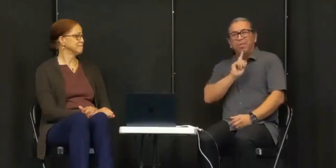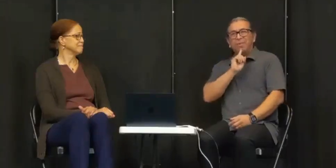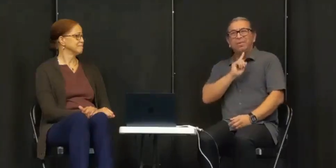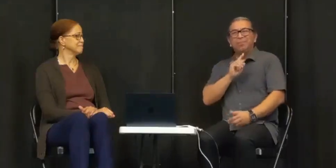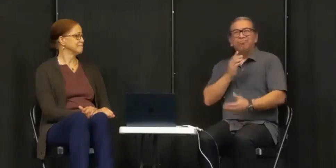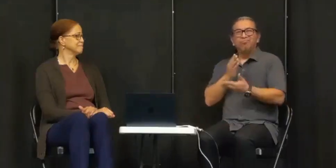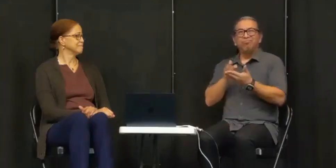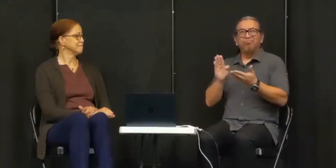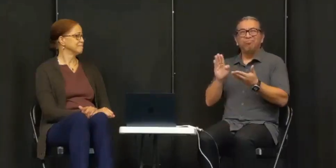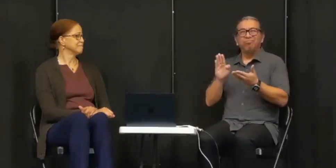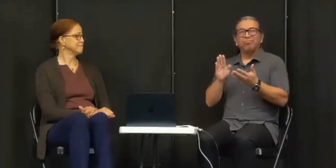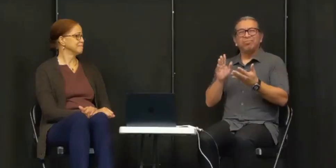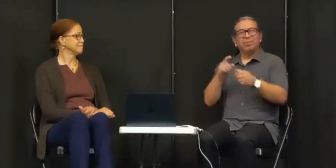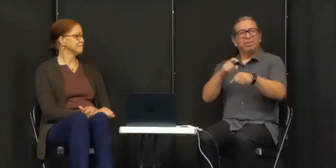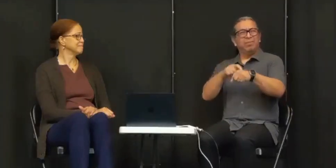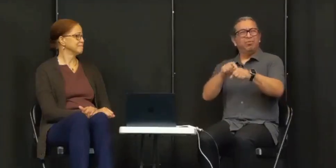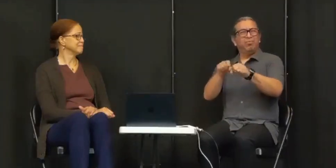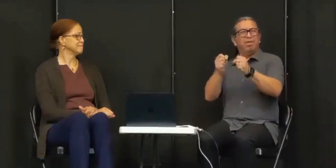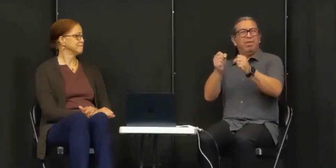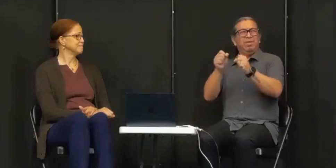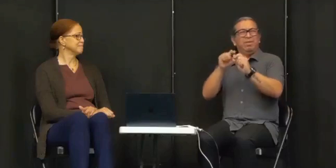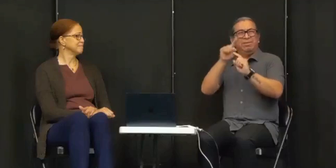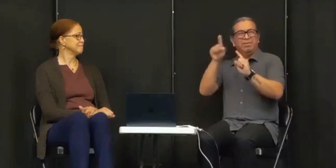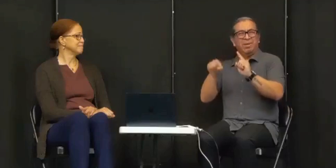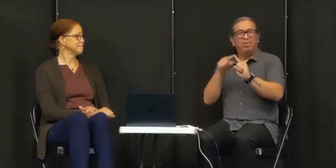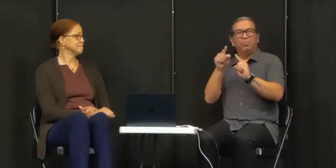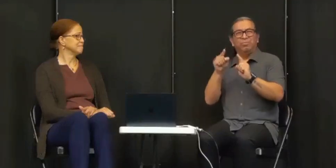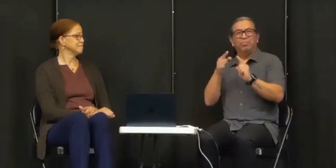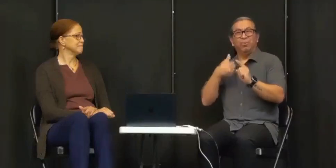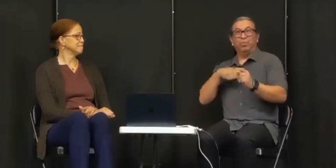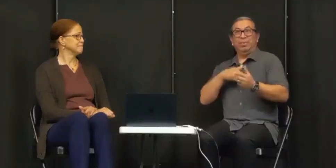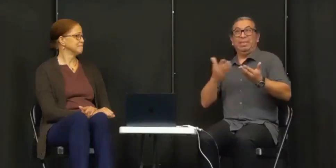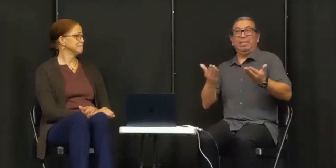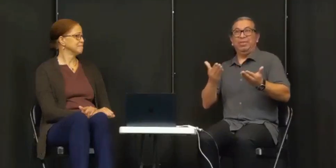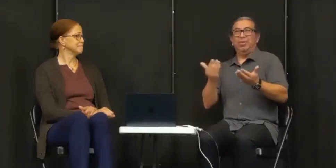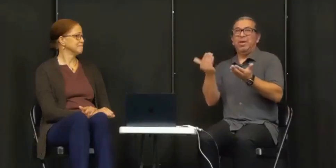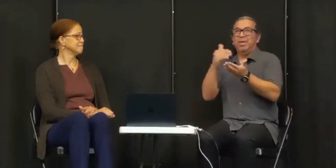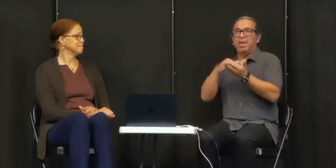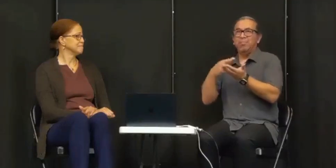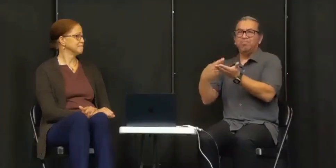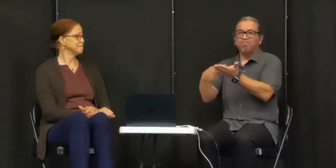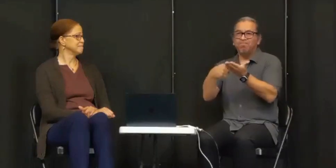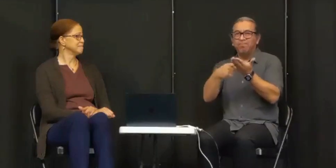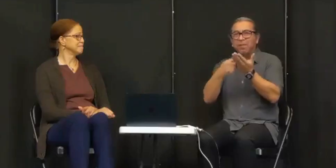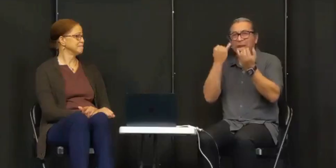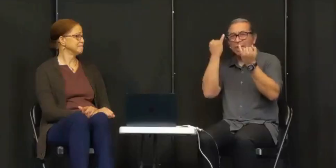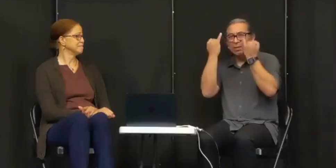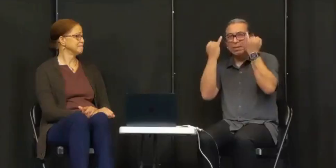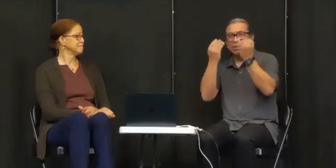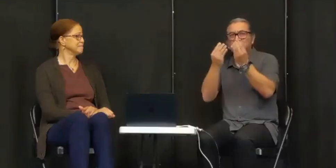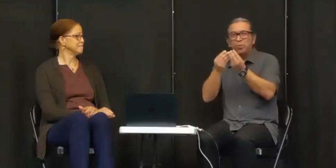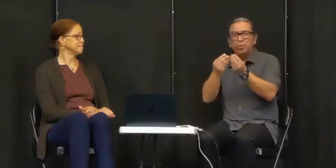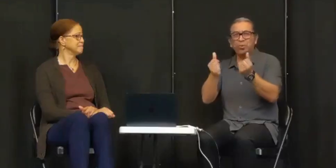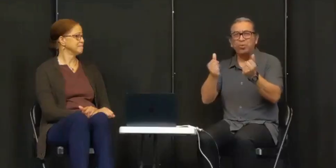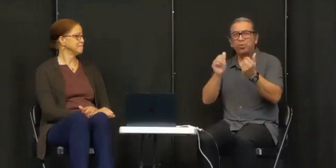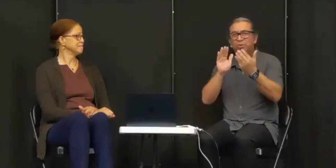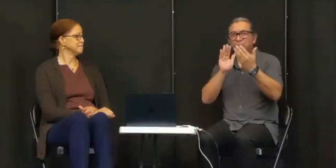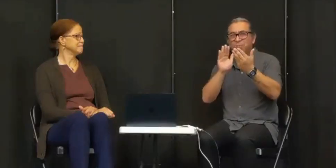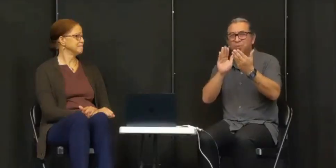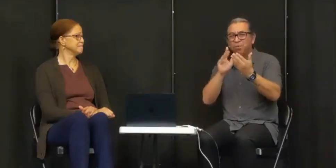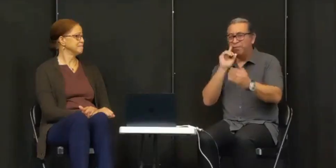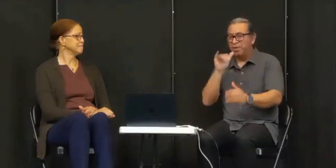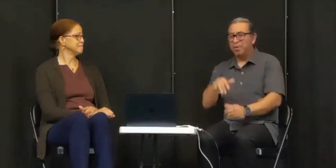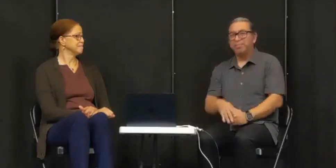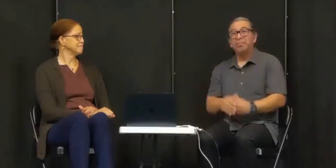that DTS starting to, that loneliness, that dejection. We do want to break that cycle. That's why we're here again to discuss that, those